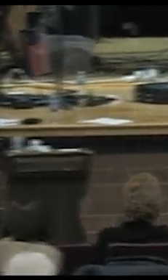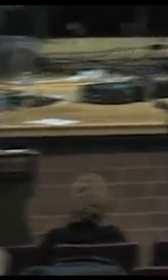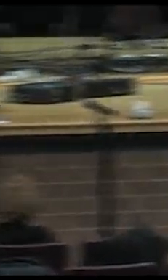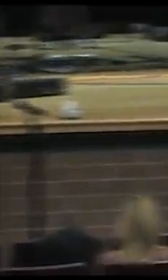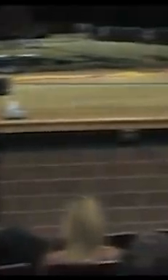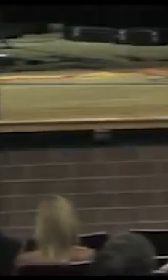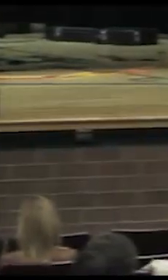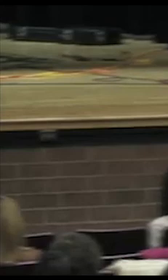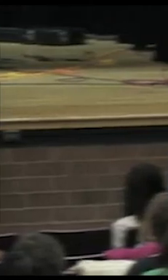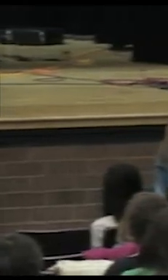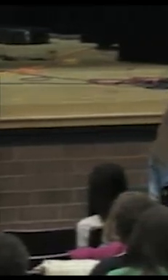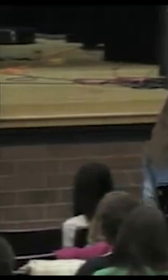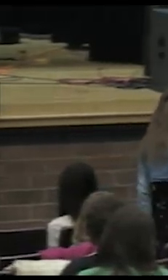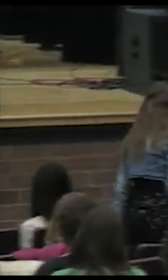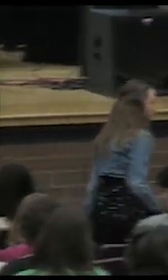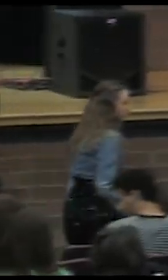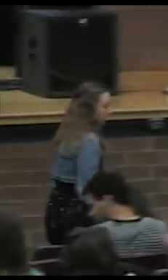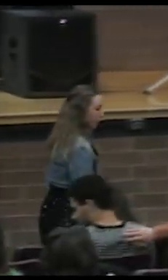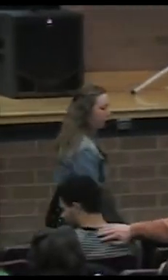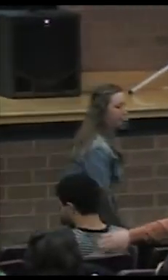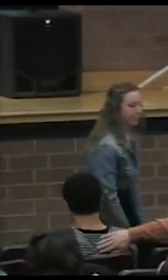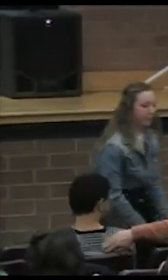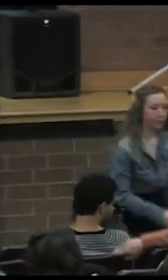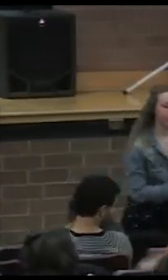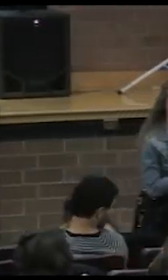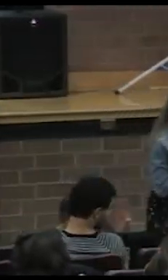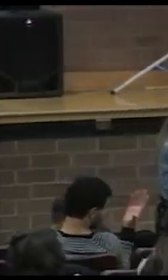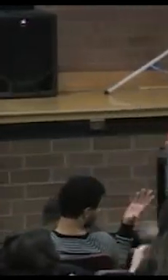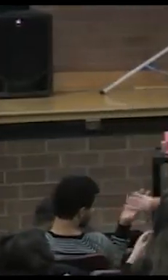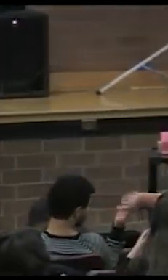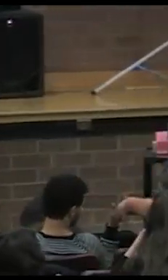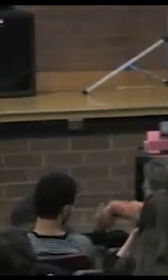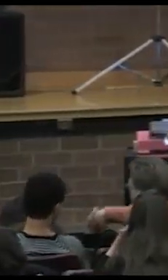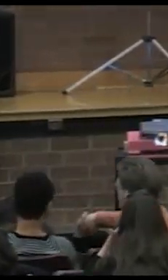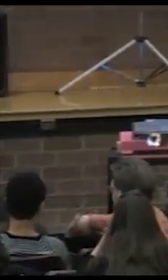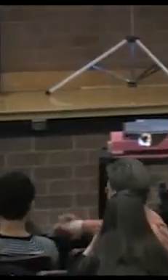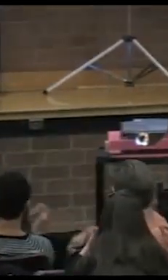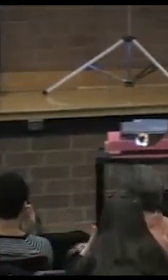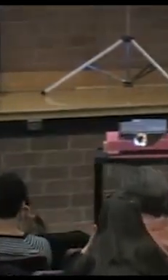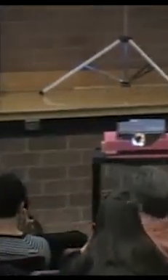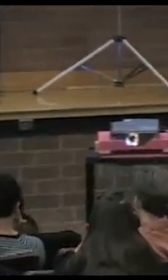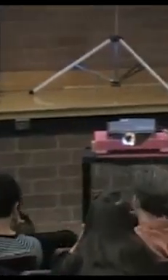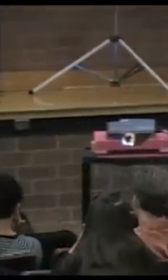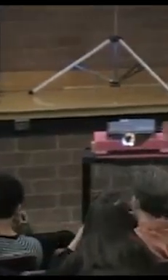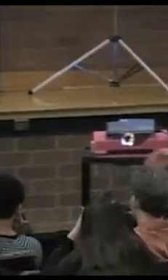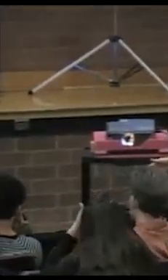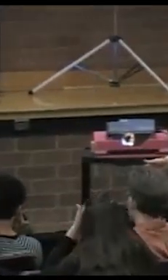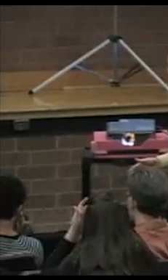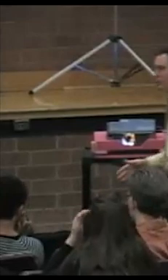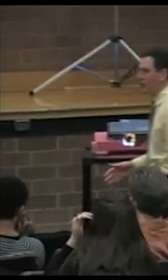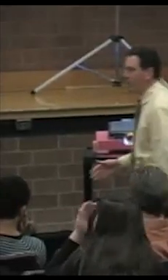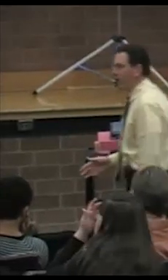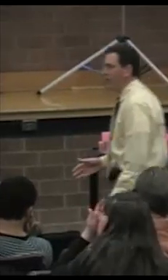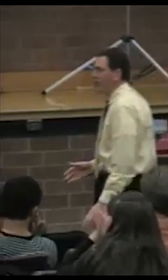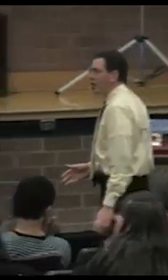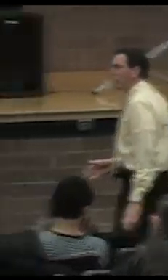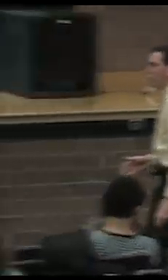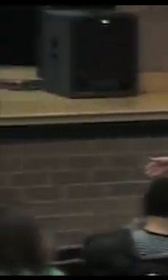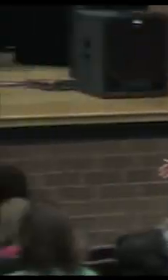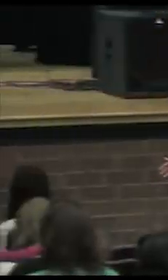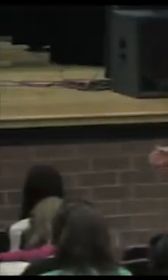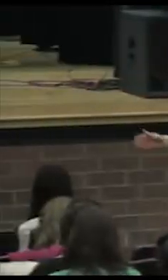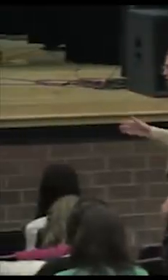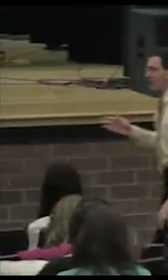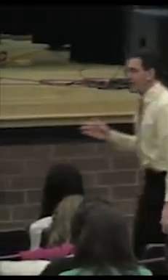power, you would order your life to cherish unity. You wouldn't hold grudges against people.